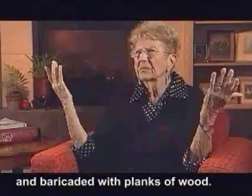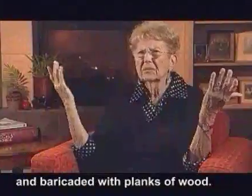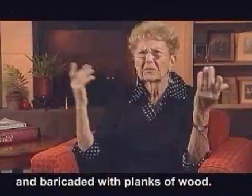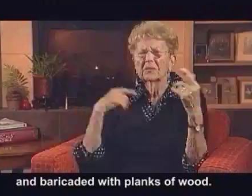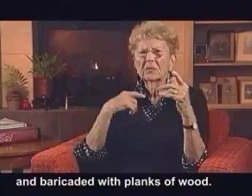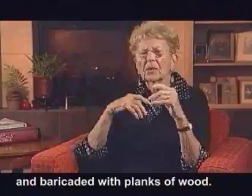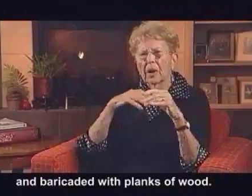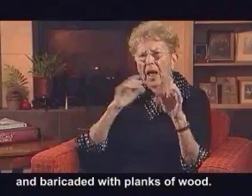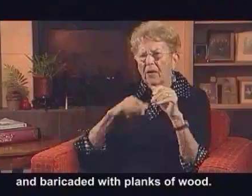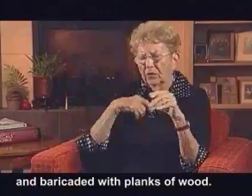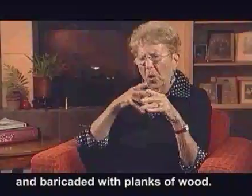wood.